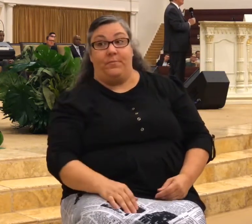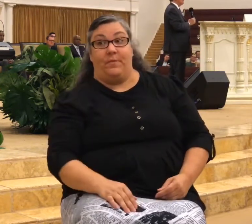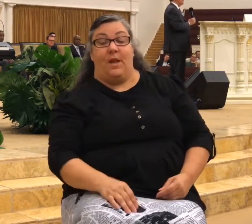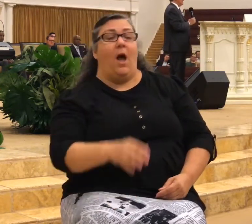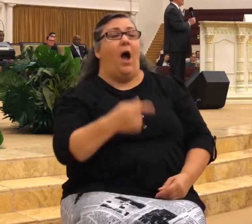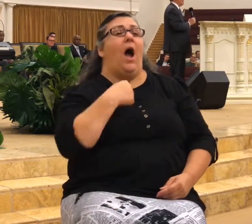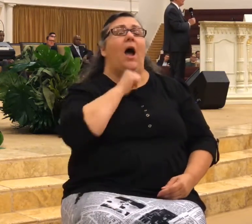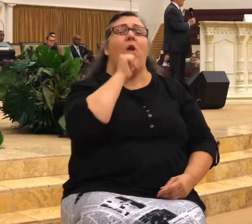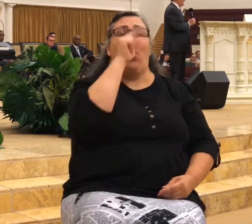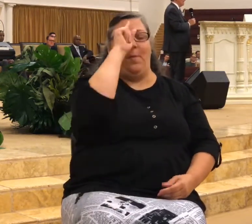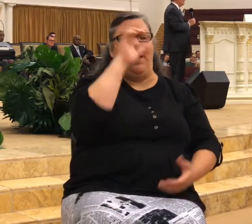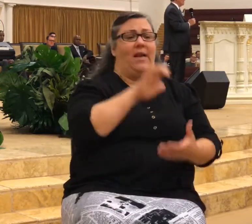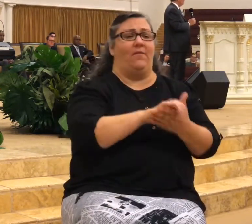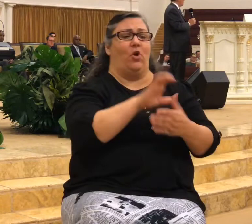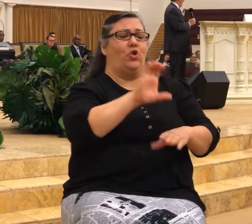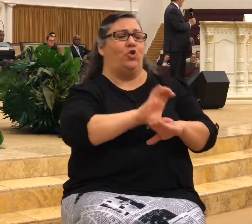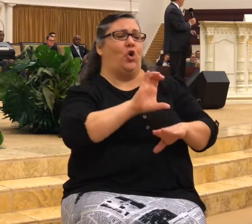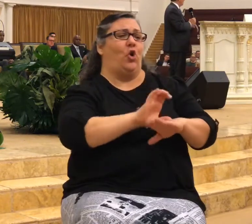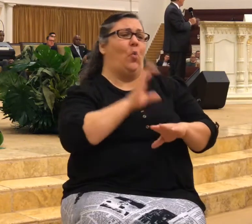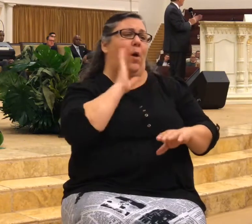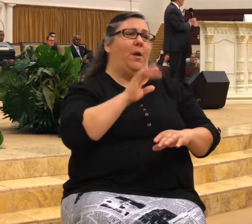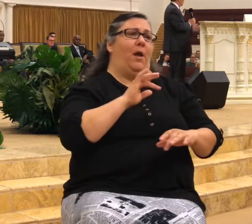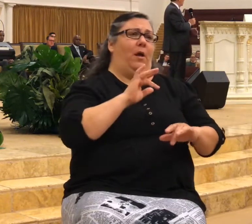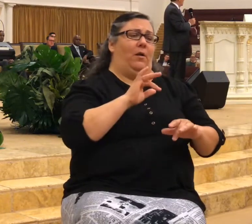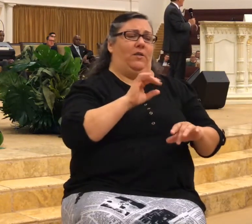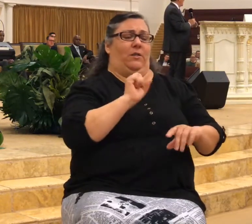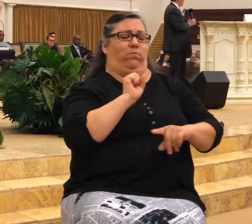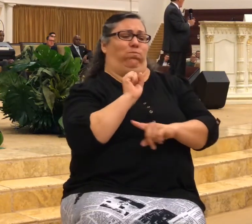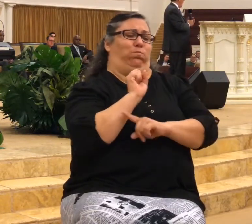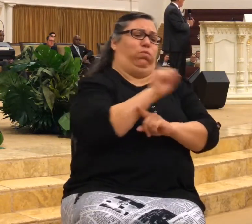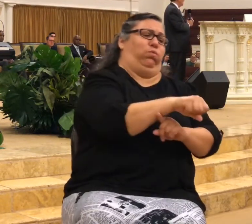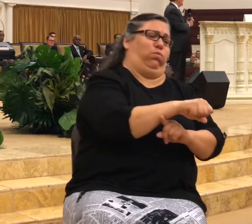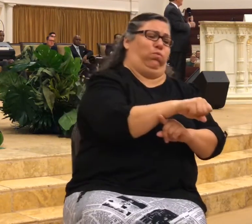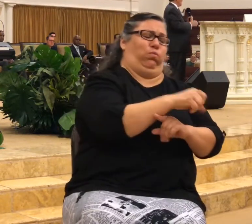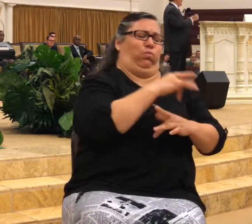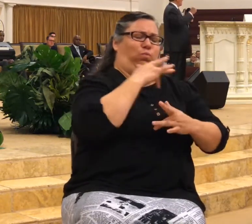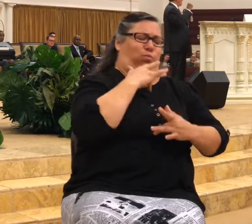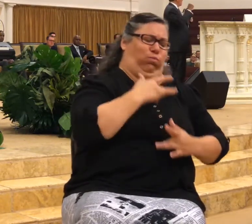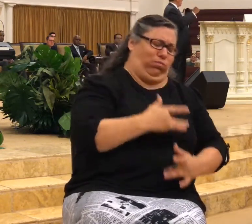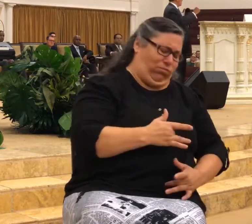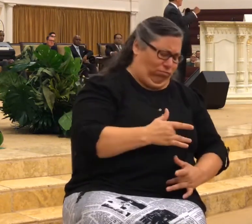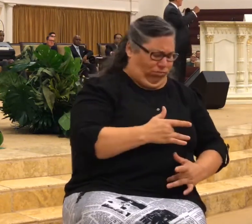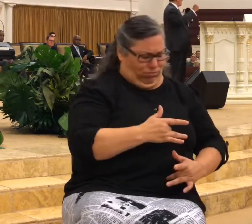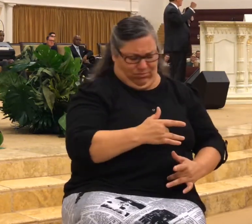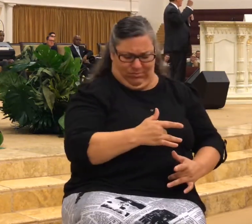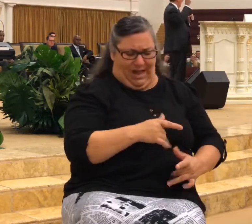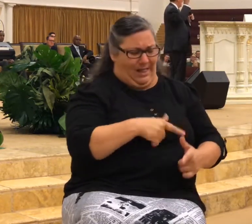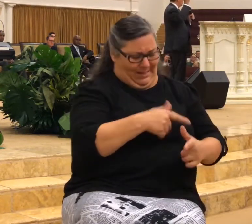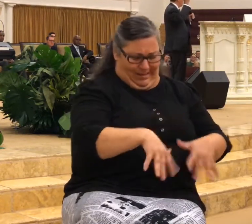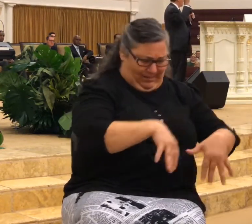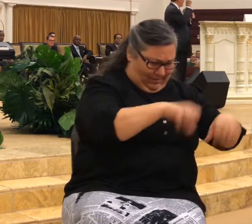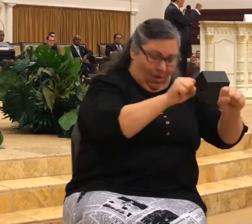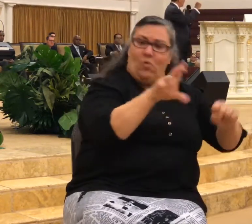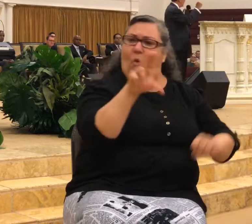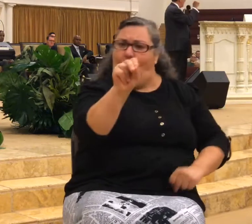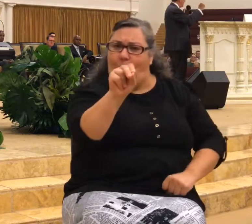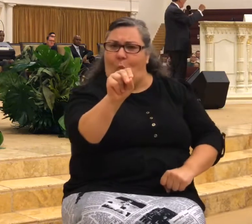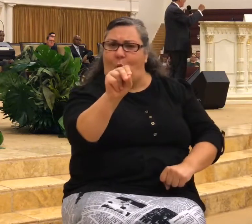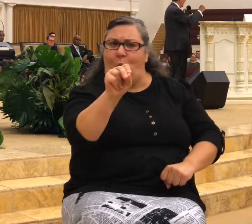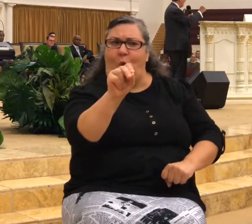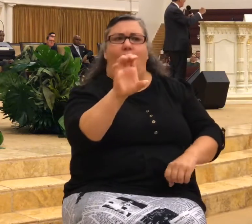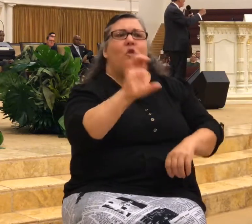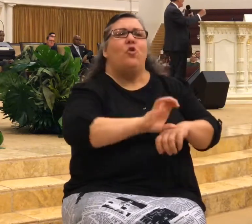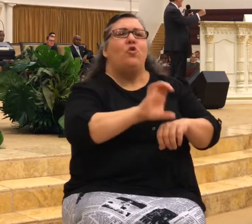going out in defeat, bowed with gloom and despair. But I believe the church is going out with a burst